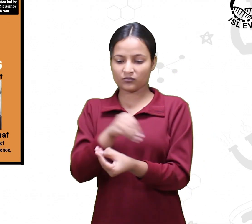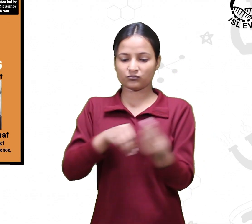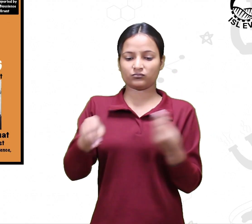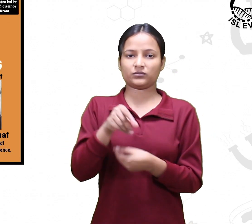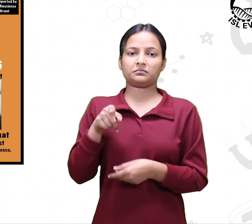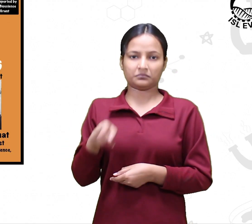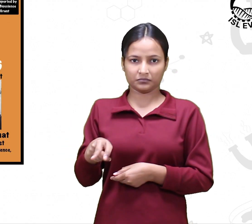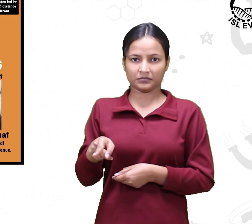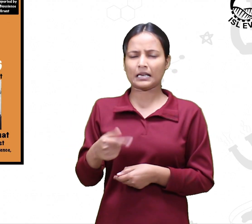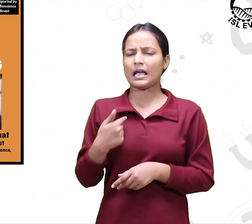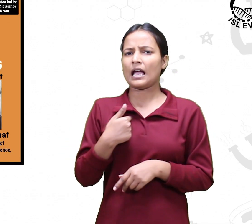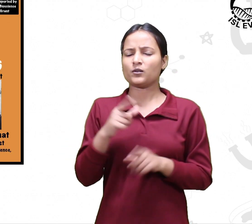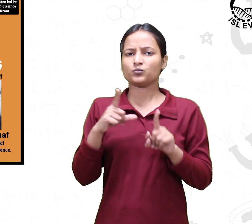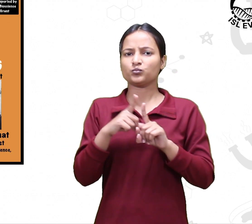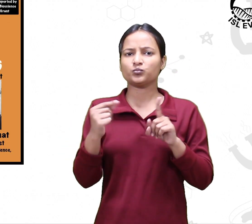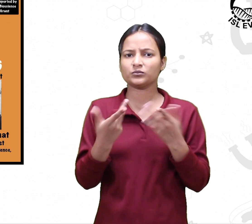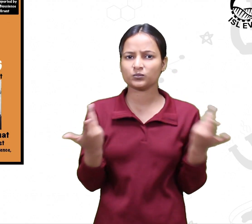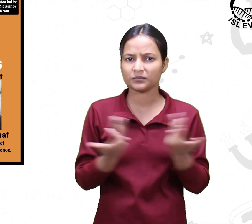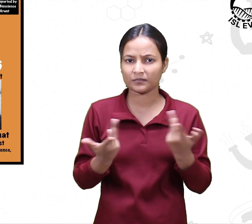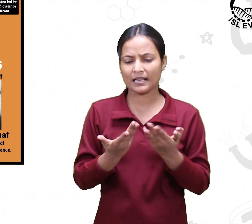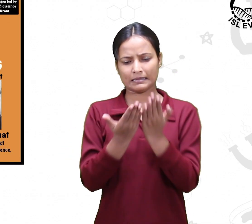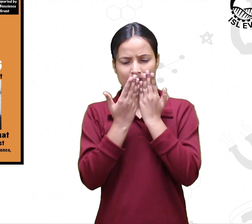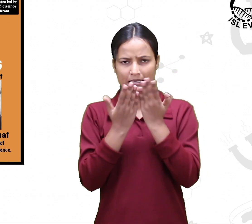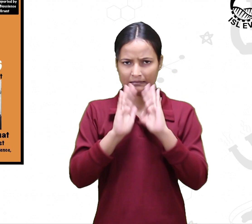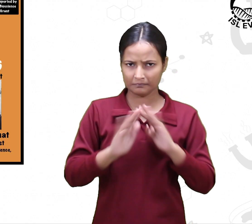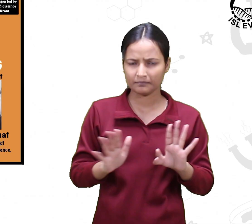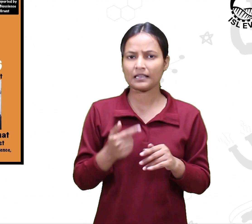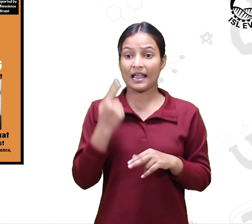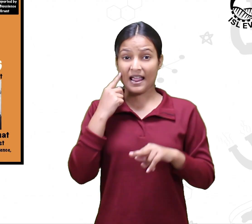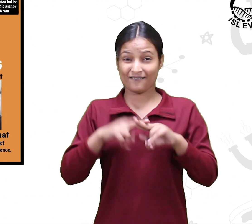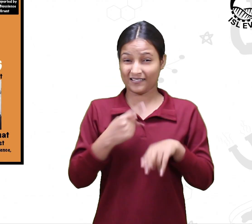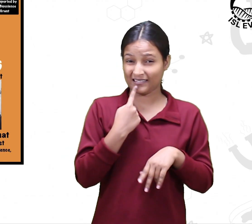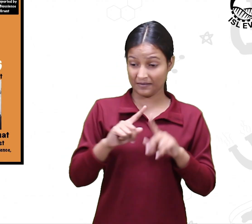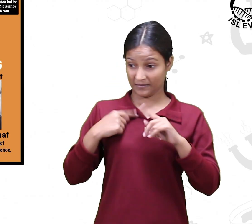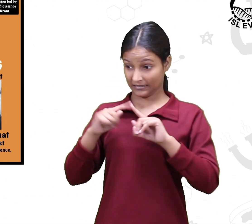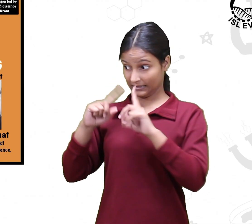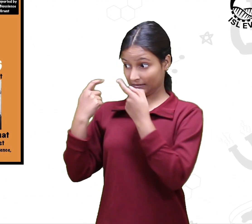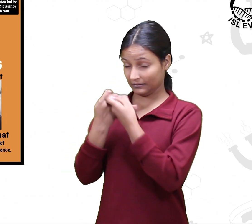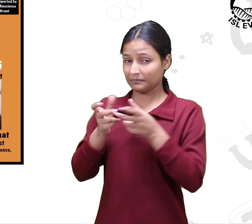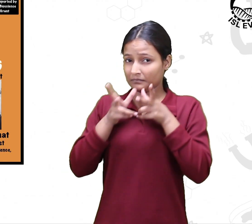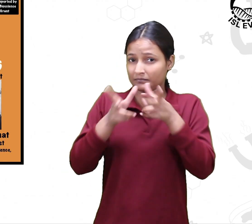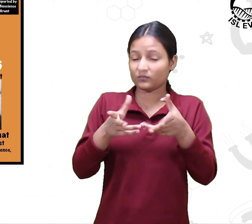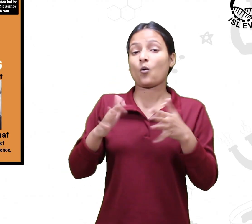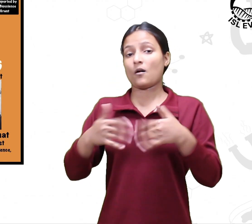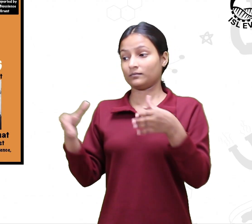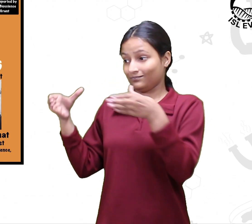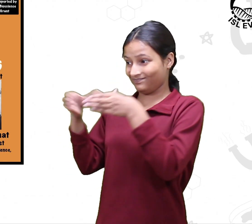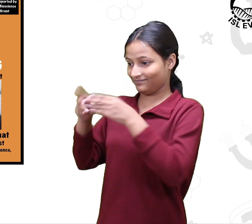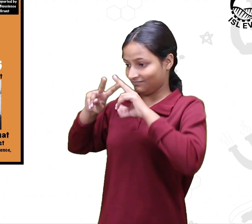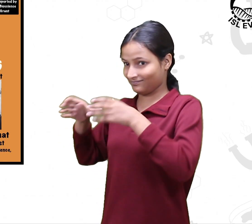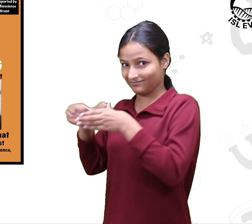our laboratory, or what most of us study, as I'm talking on behalf of sort of the community that works and so